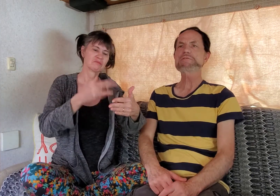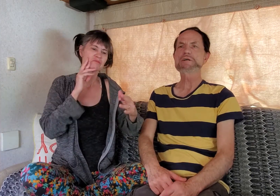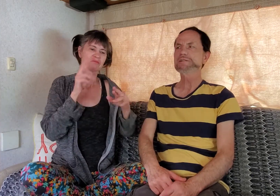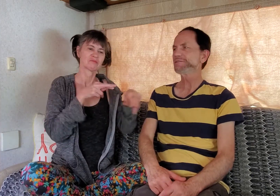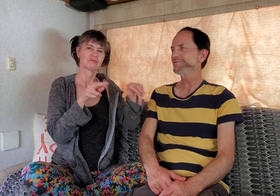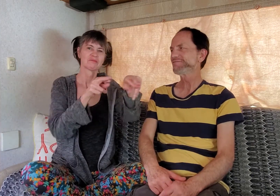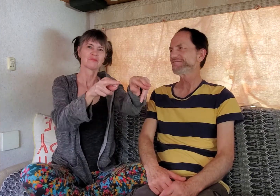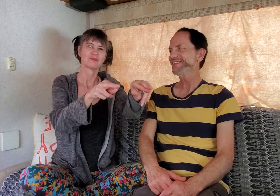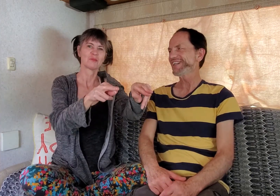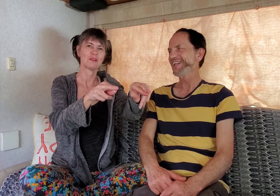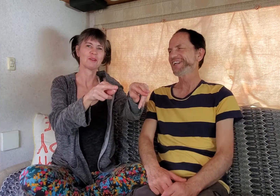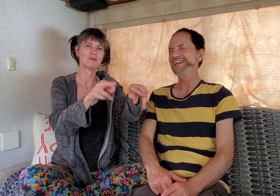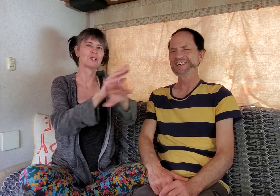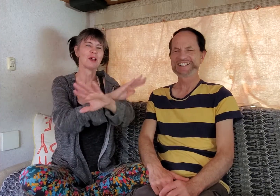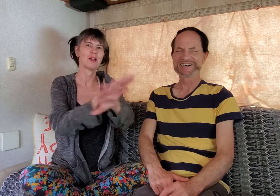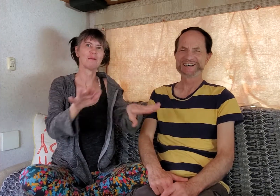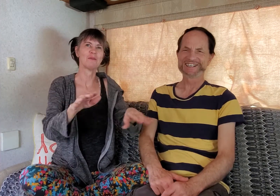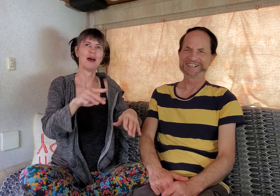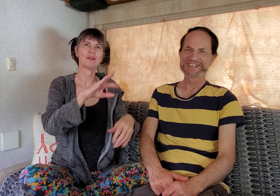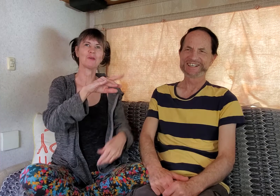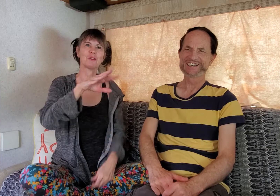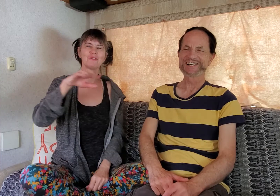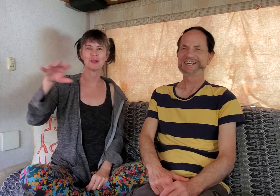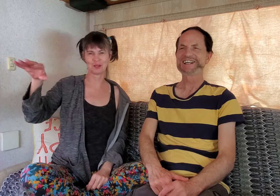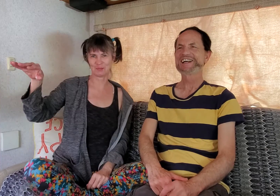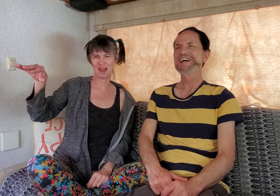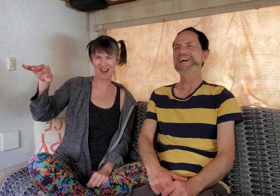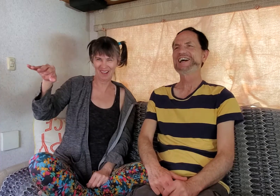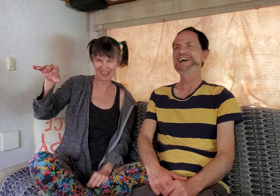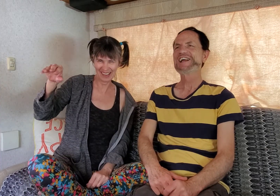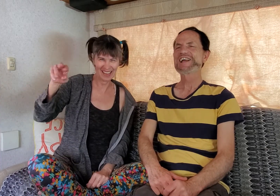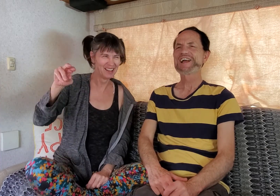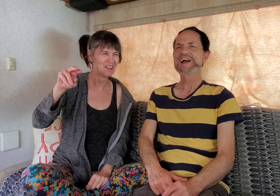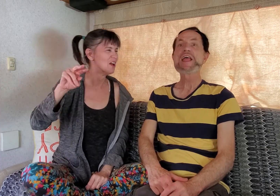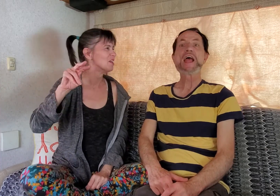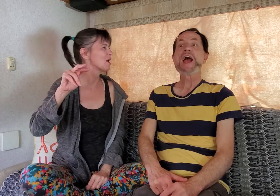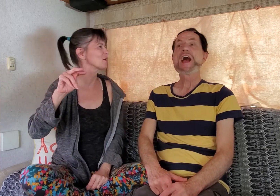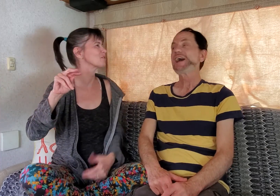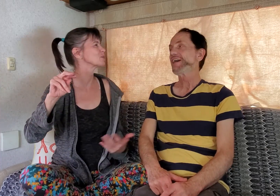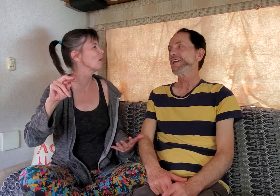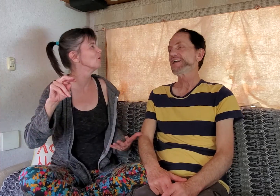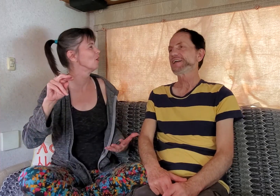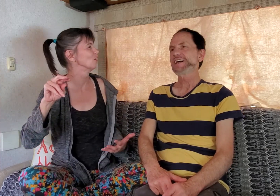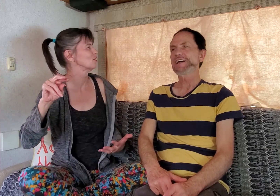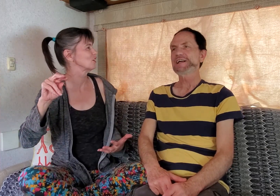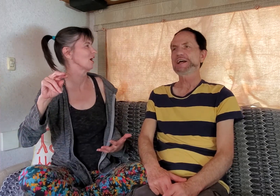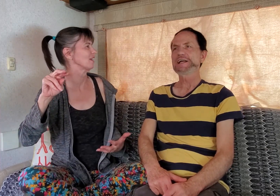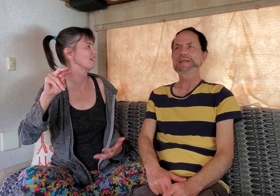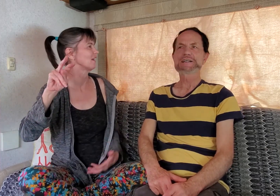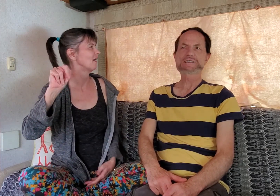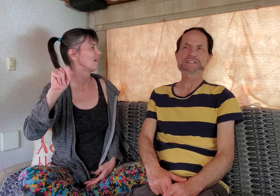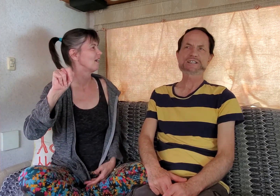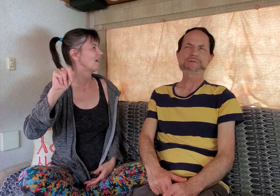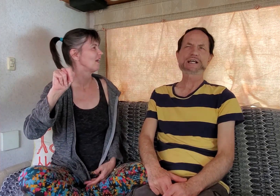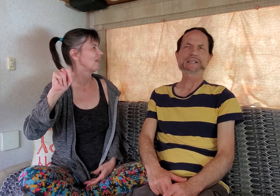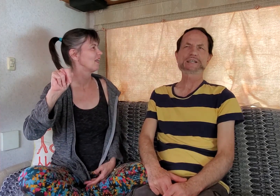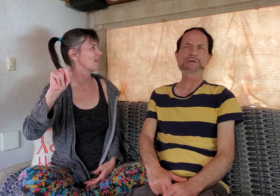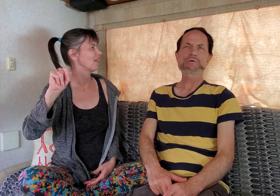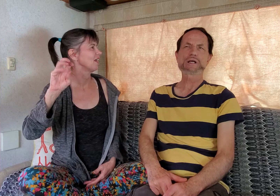River. Which I am not going to finger spell. How do you even spell Nolichucky? Yeah, it's something like